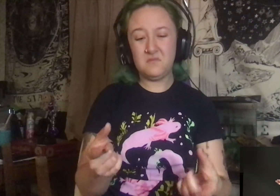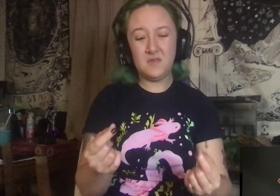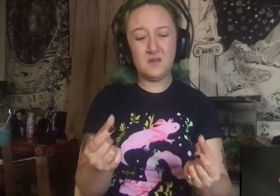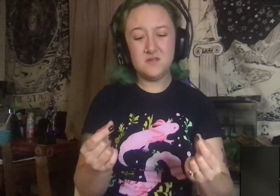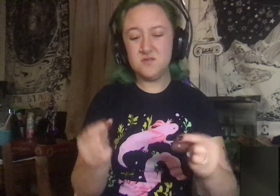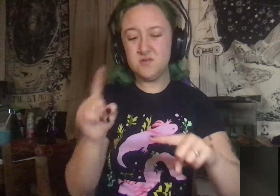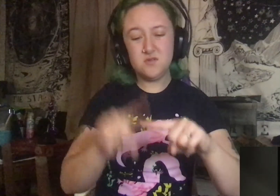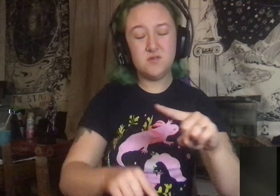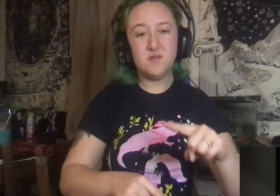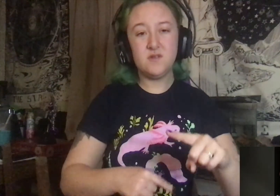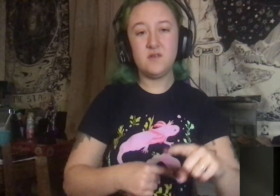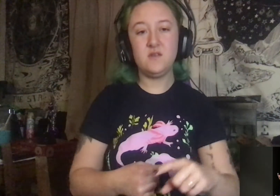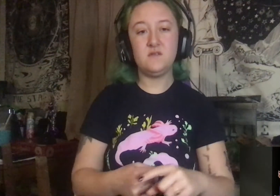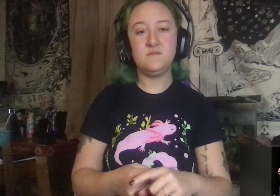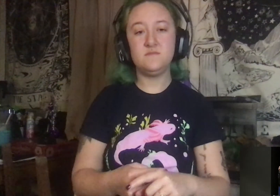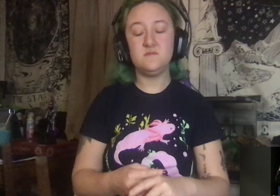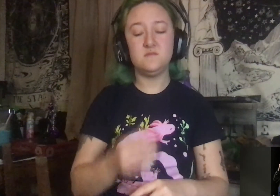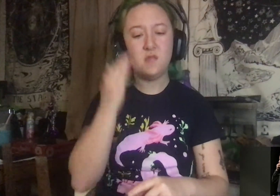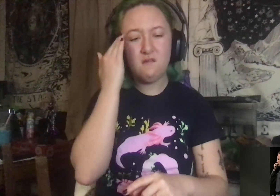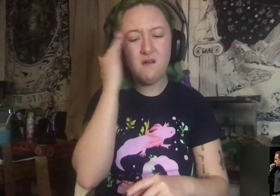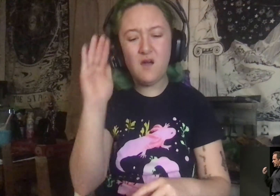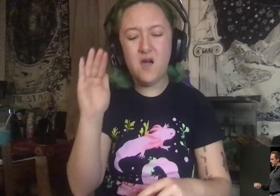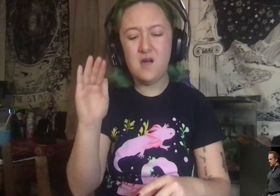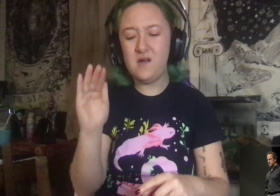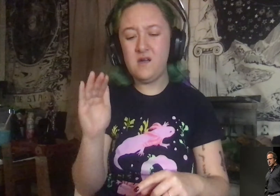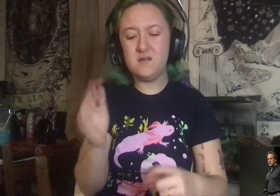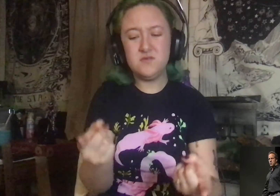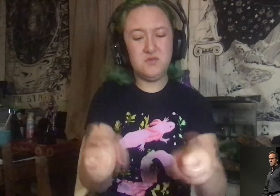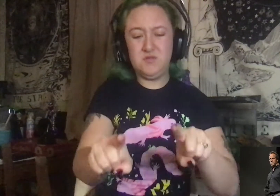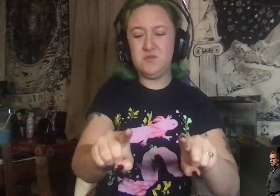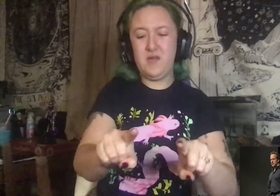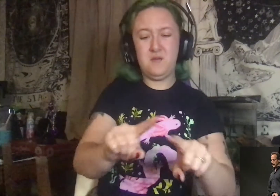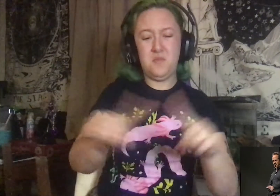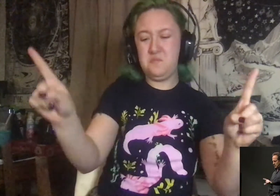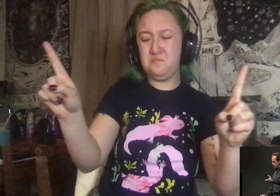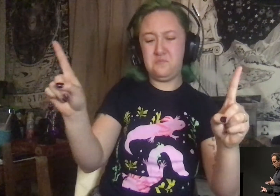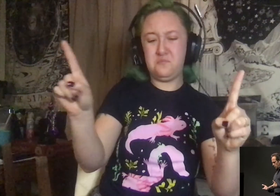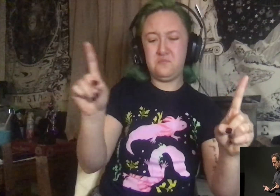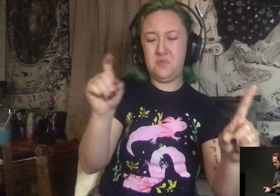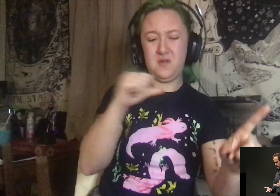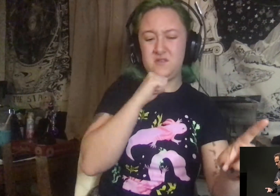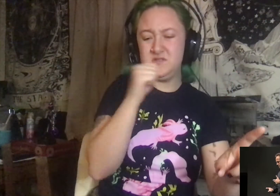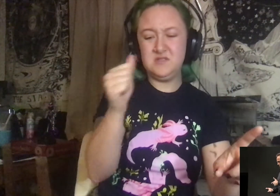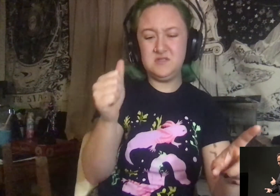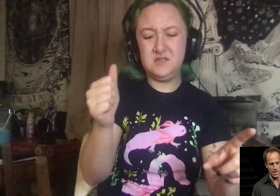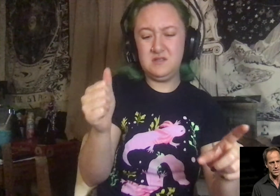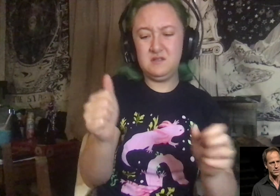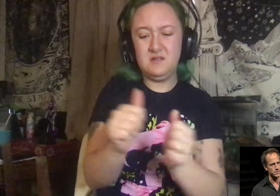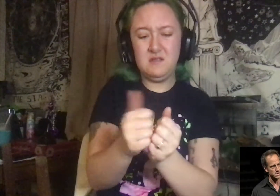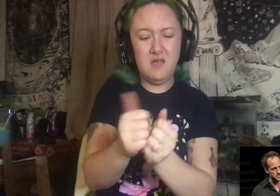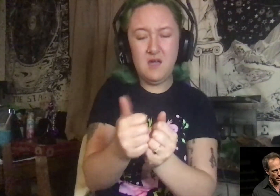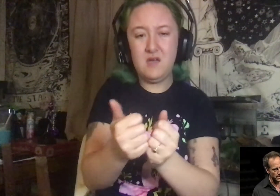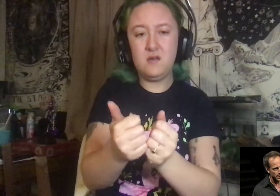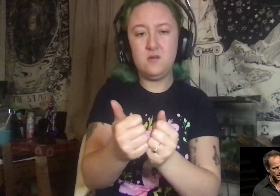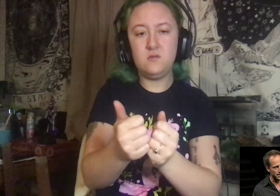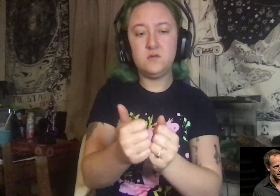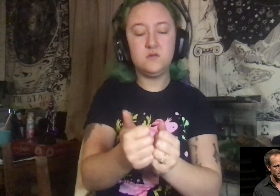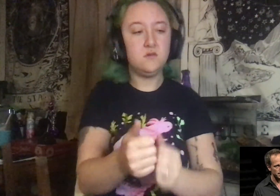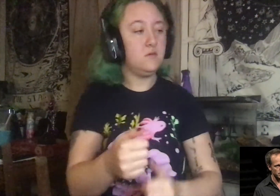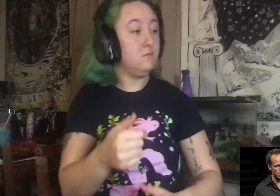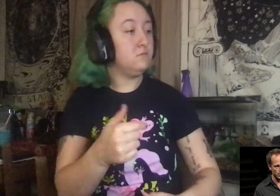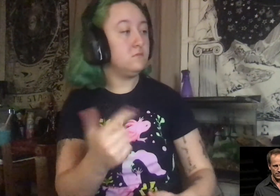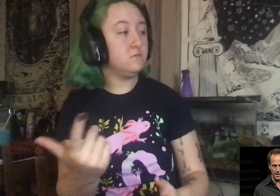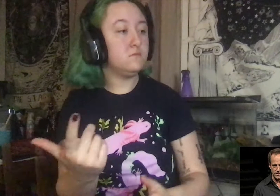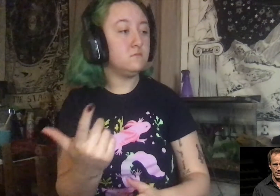crazy. We can't do this, and Albert's like, what? And I'm like, I don't know what just happened, but there are testicles in this bucket,